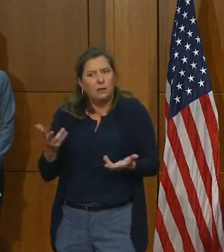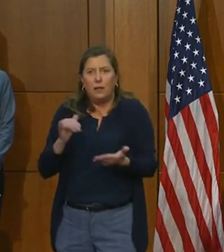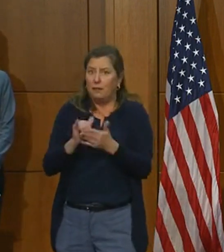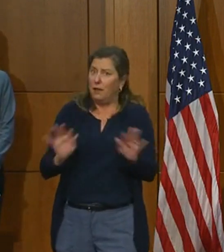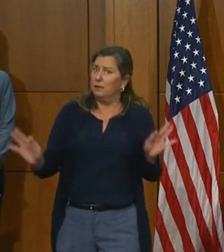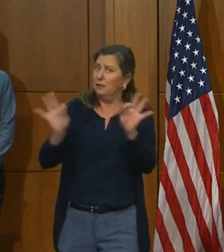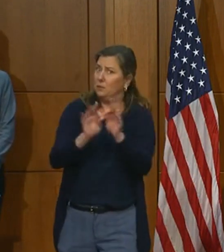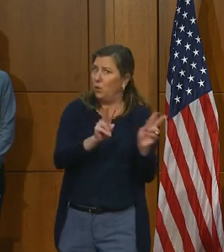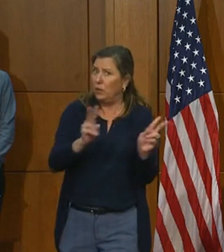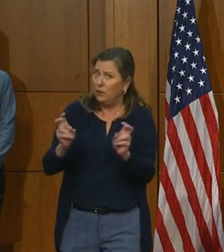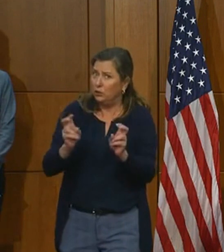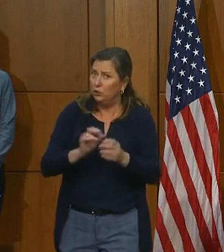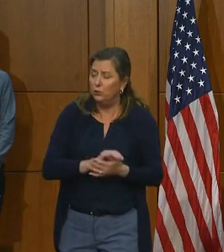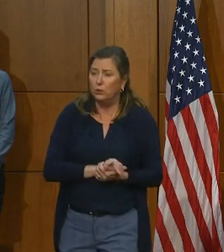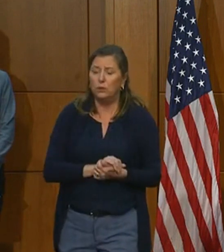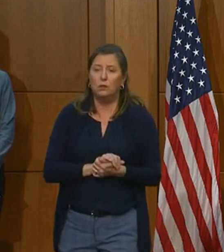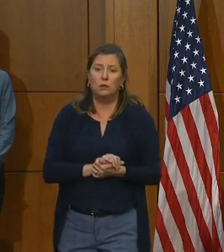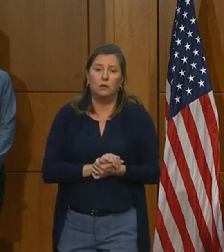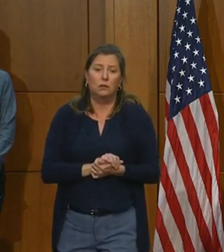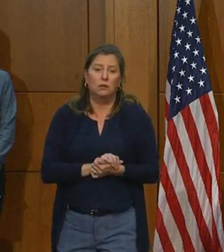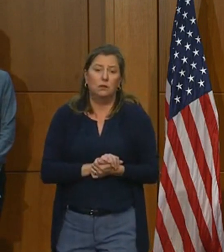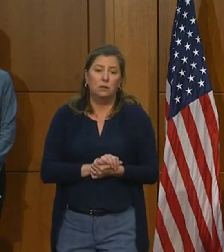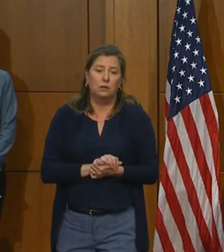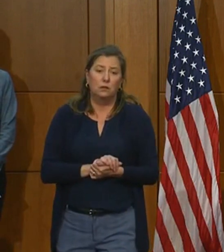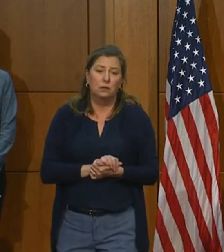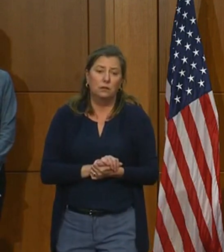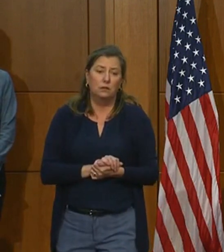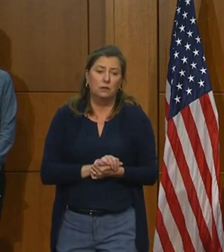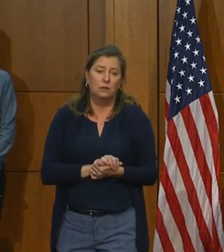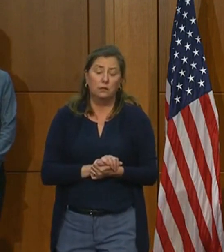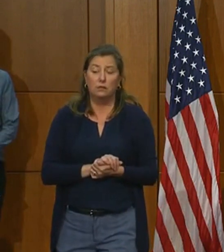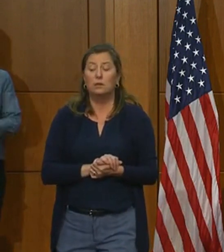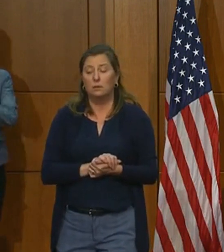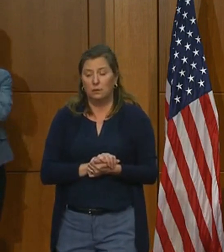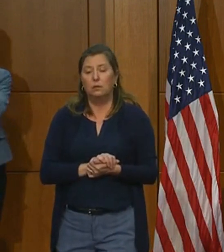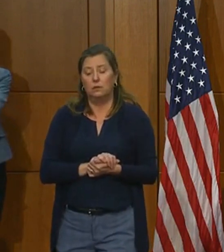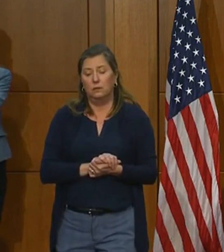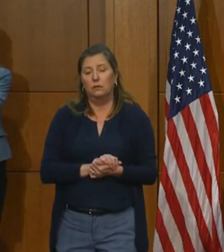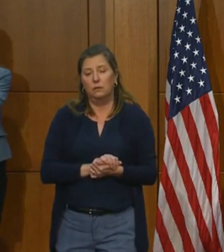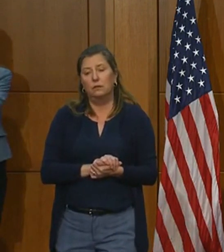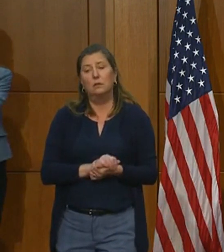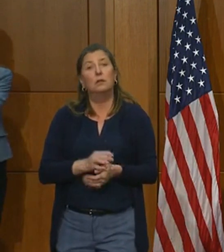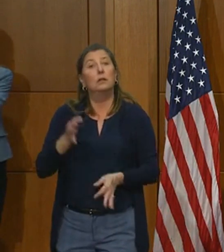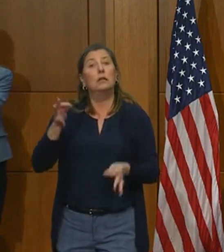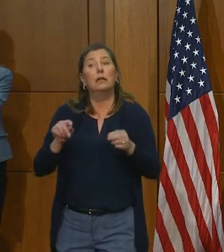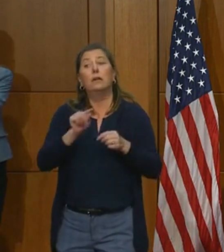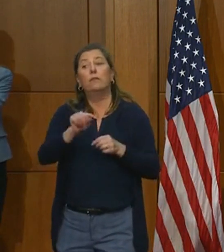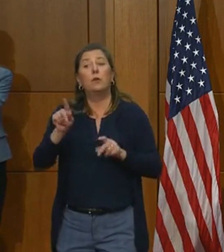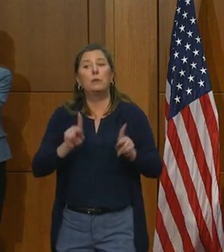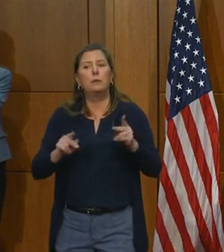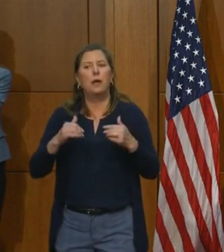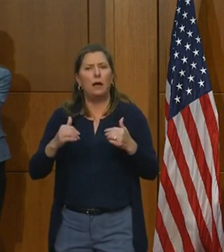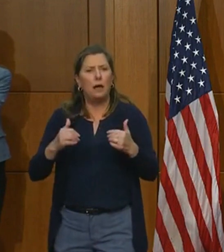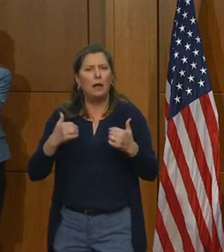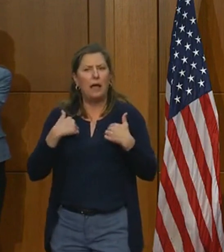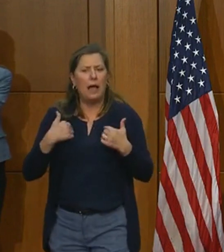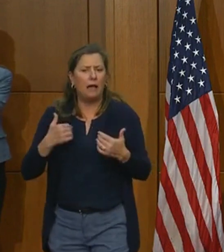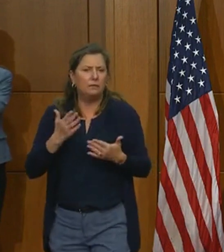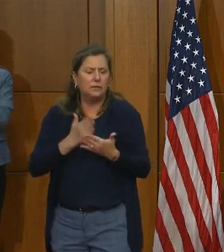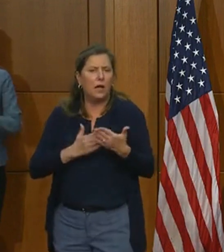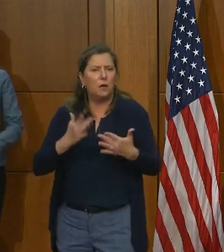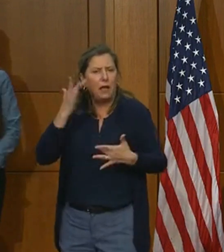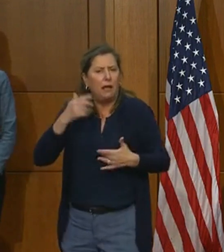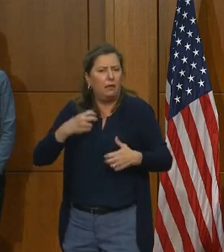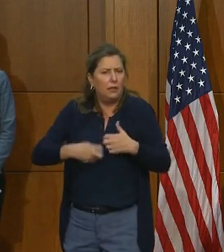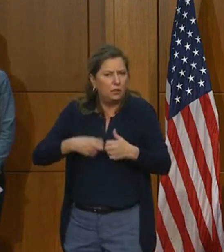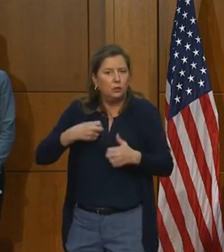an important issue. And certainly if they're individuals that have health issues or have someone else that lives in their